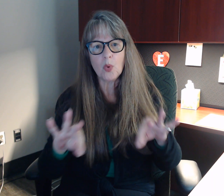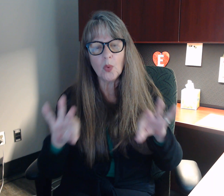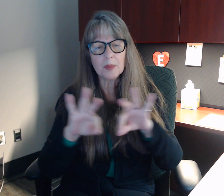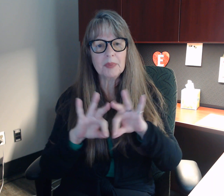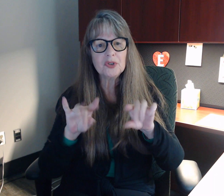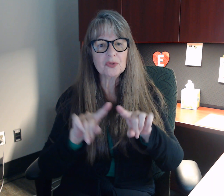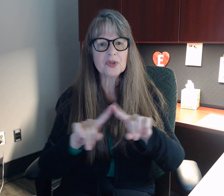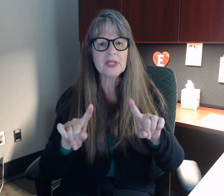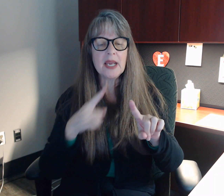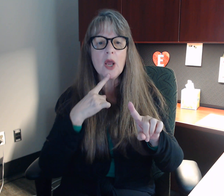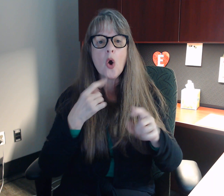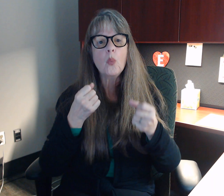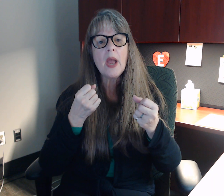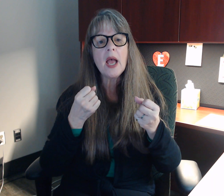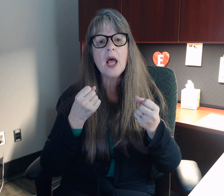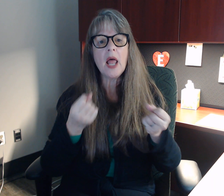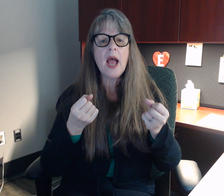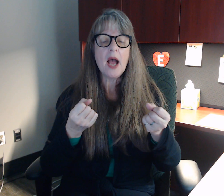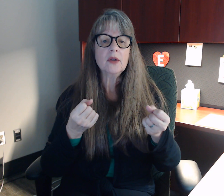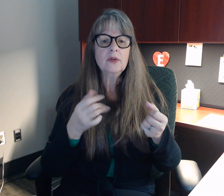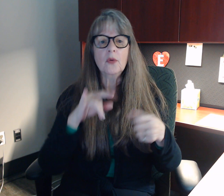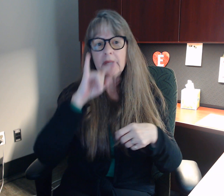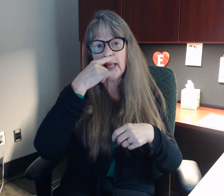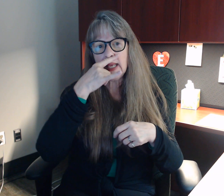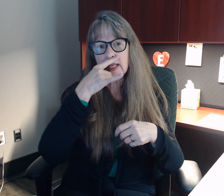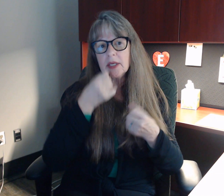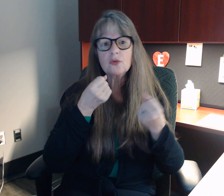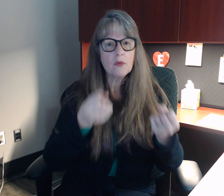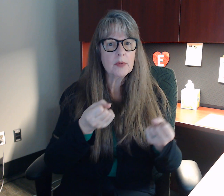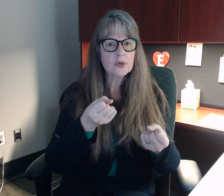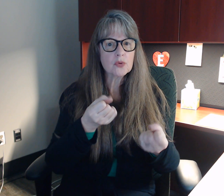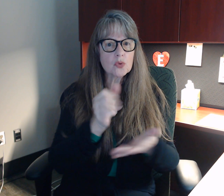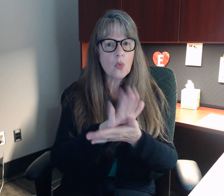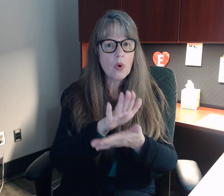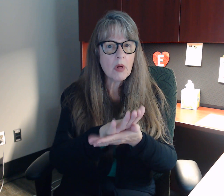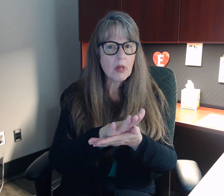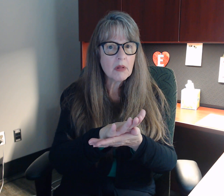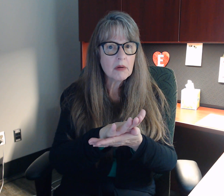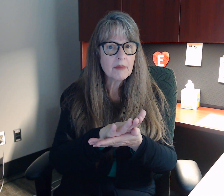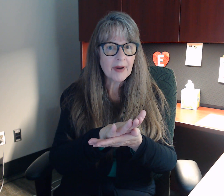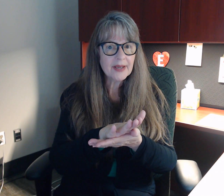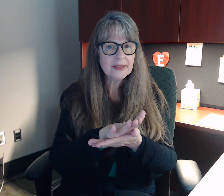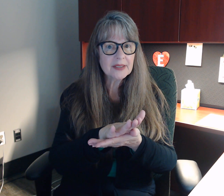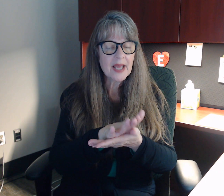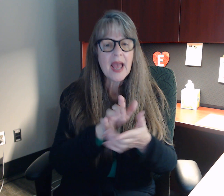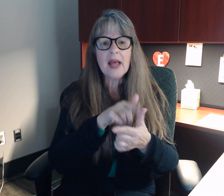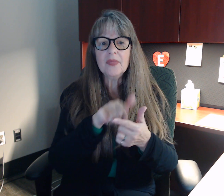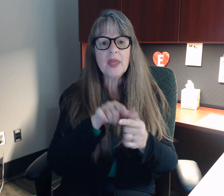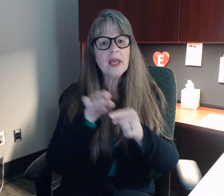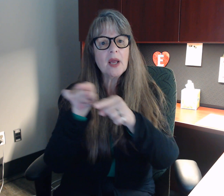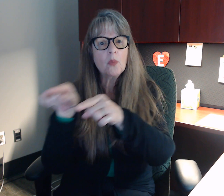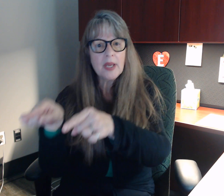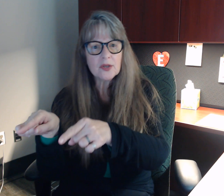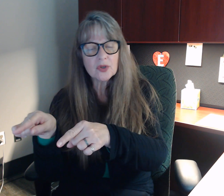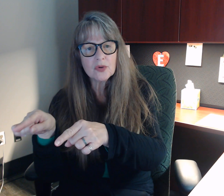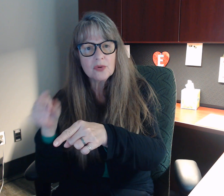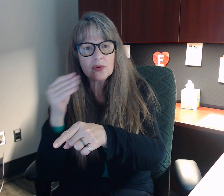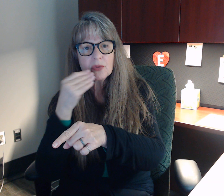important, but you're just saying, well, the kids, I drove them to school, right? And then I went to the